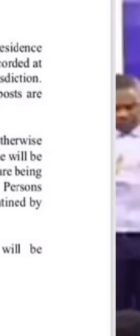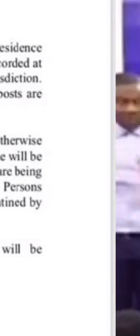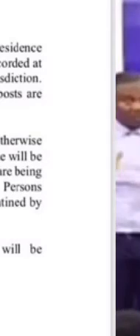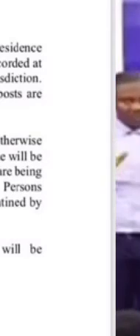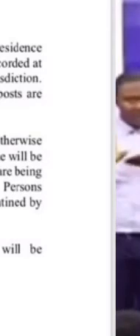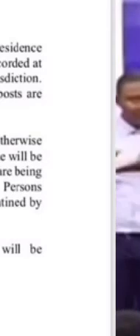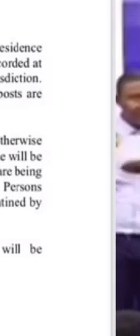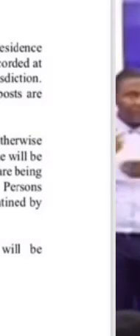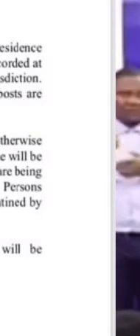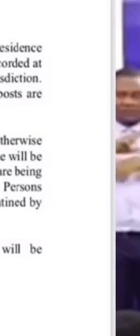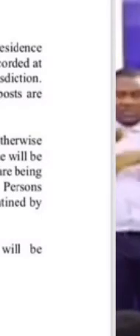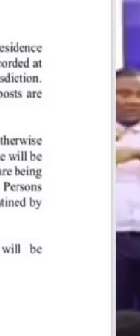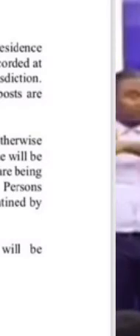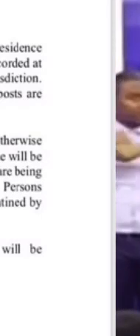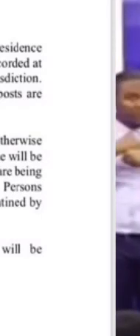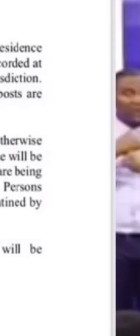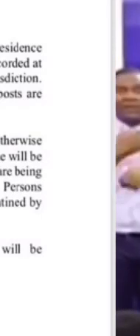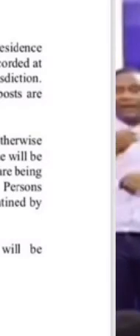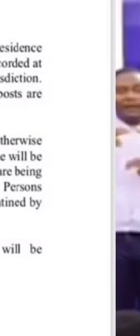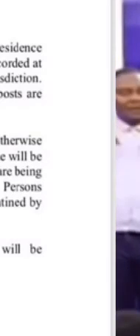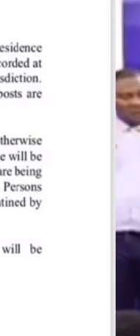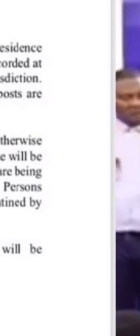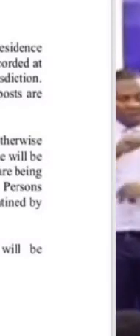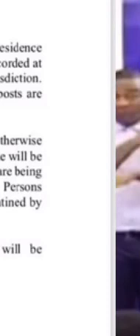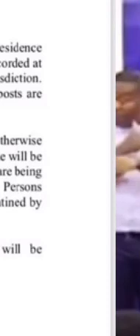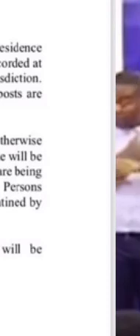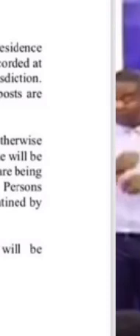state security and health authorities.